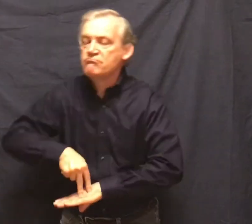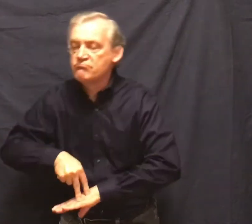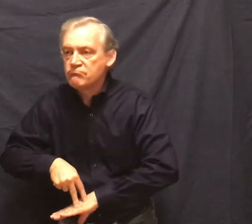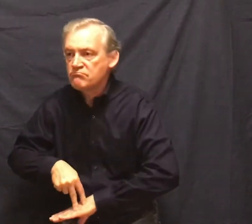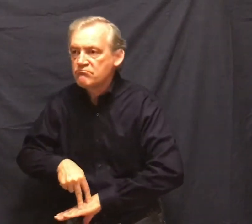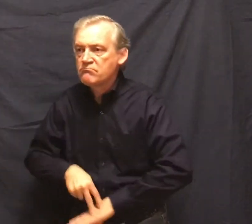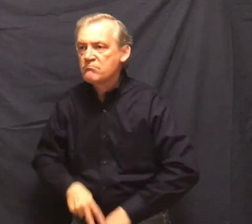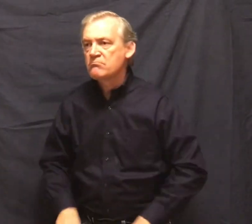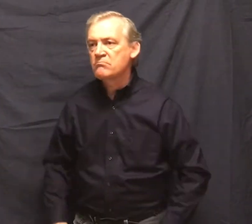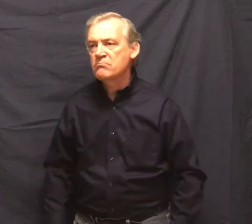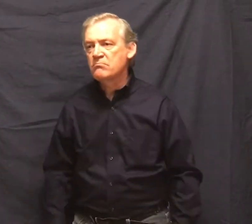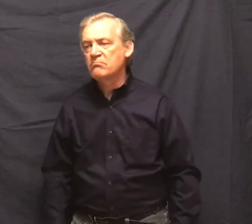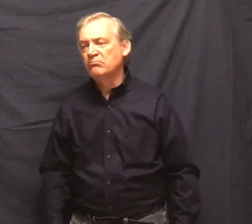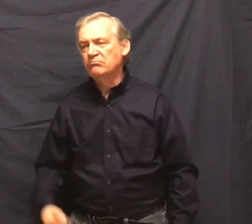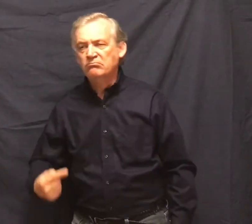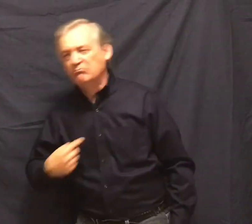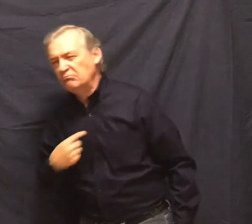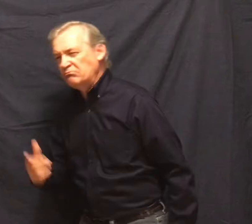I had enough, he said angrily.